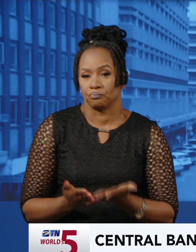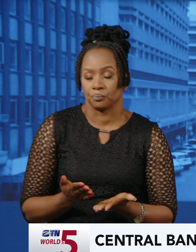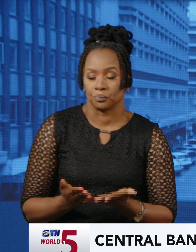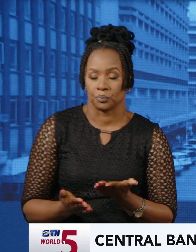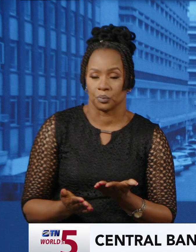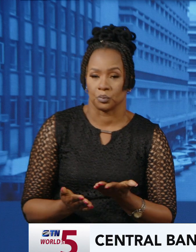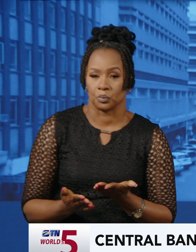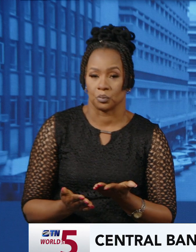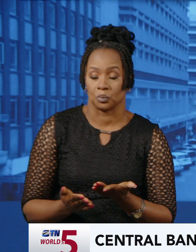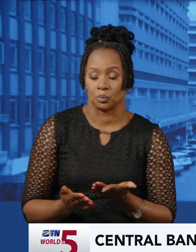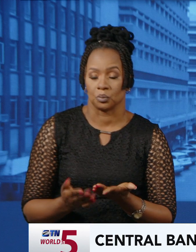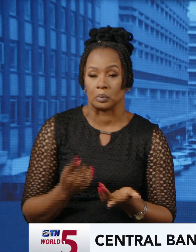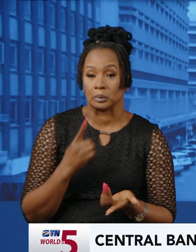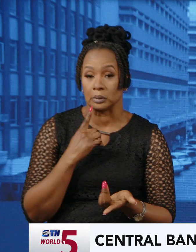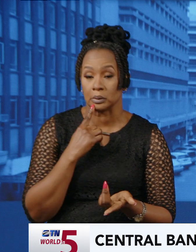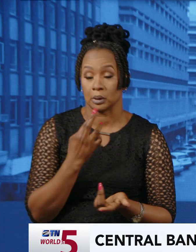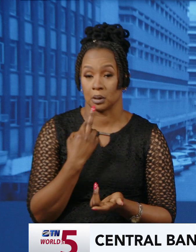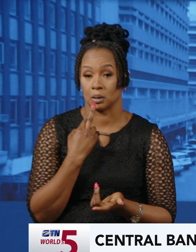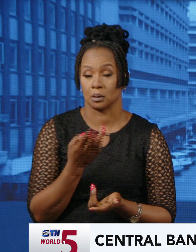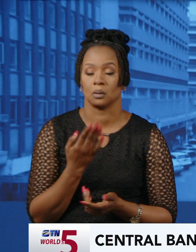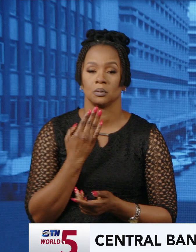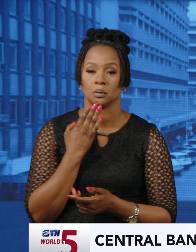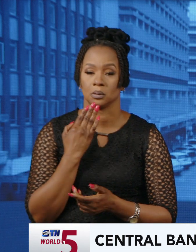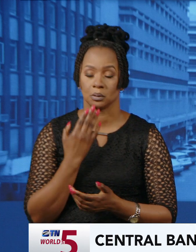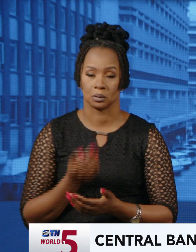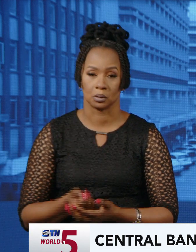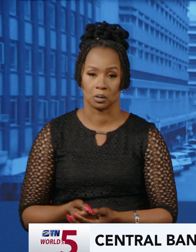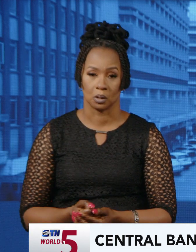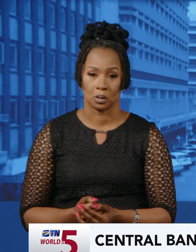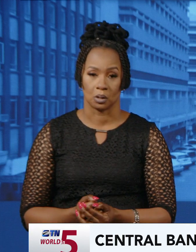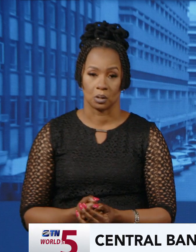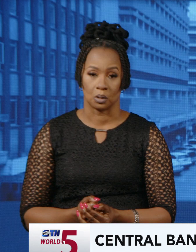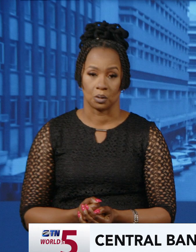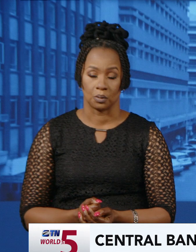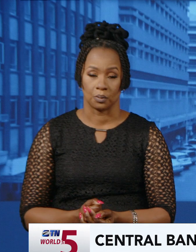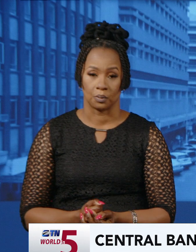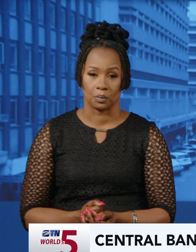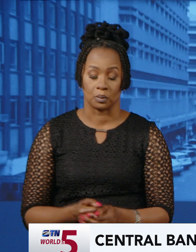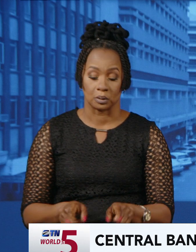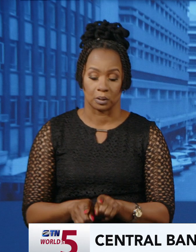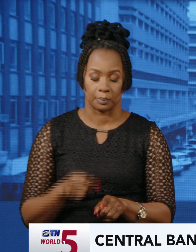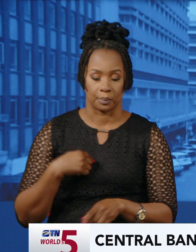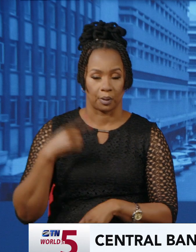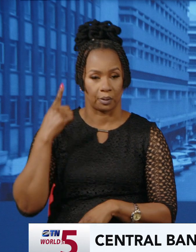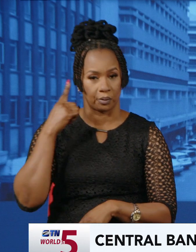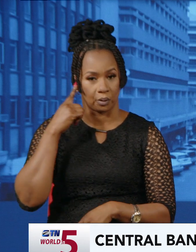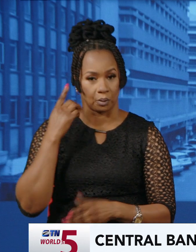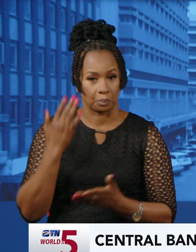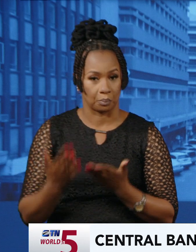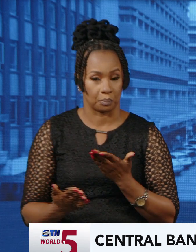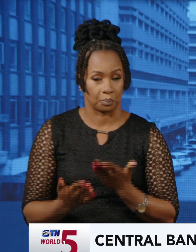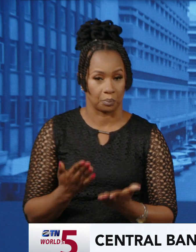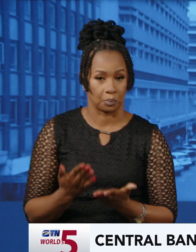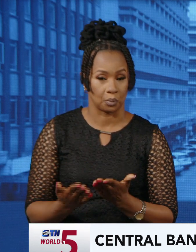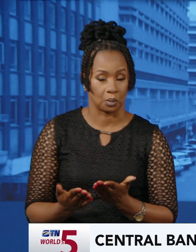aspect that will yield positive results, and I will elucidate a few points. I think to begin with,